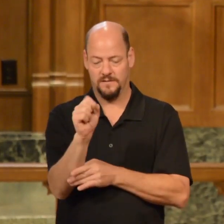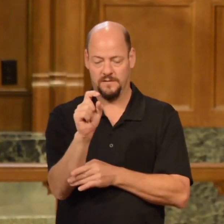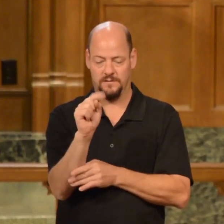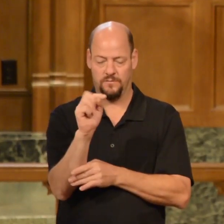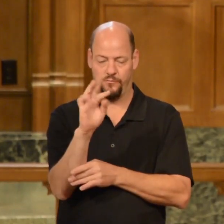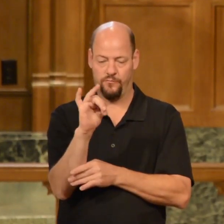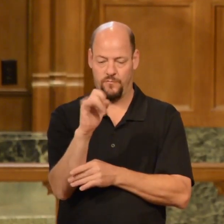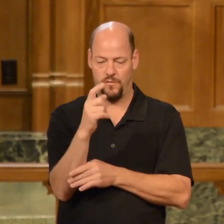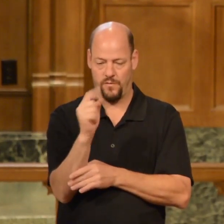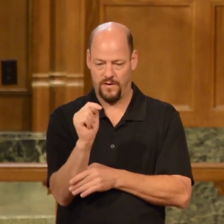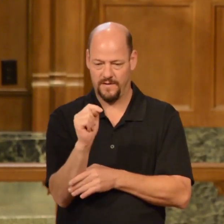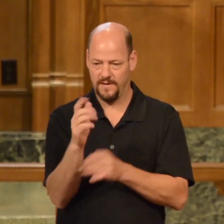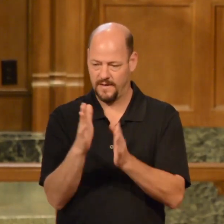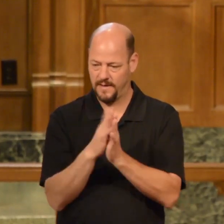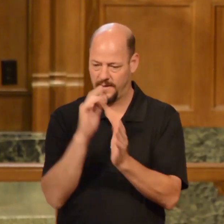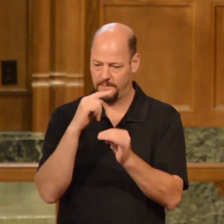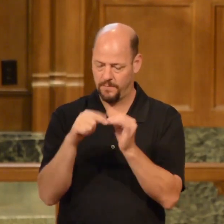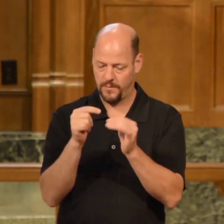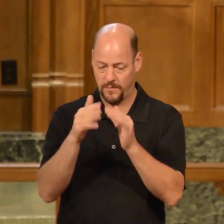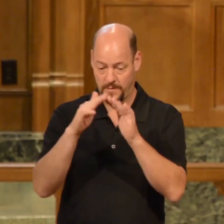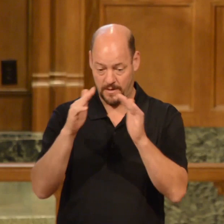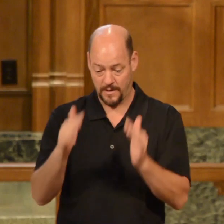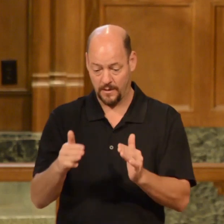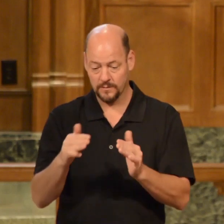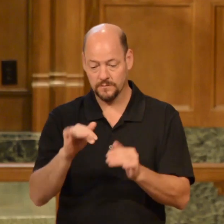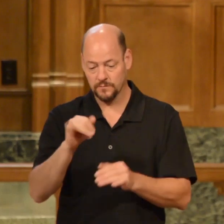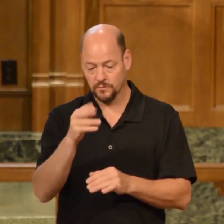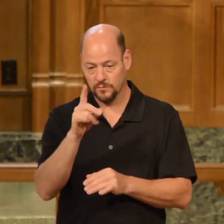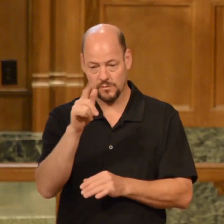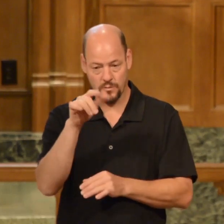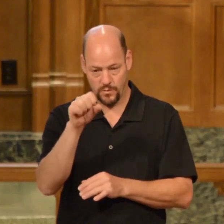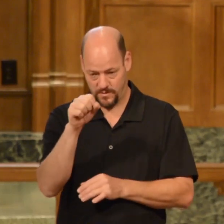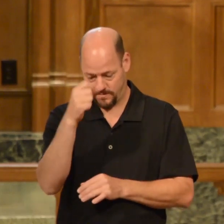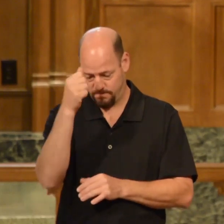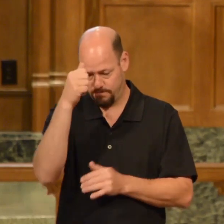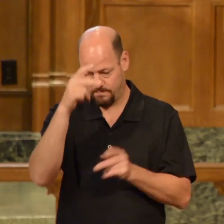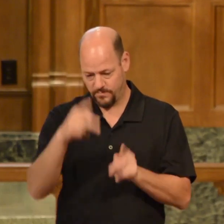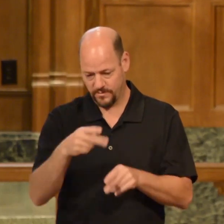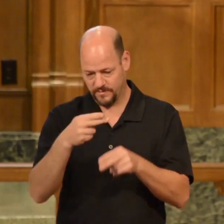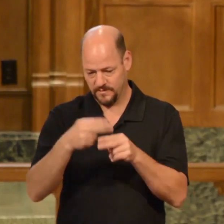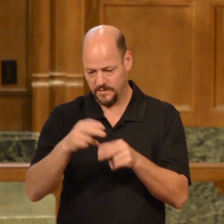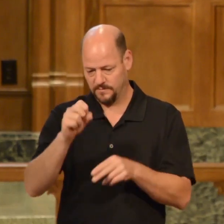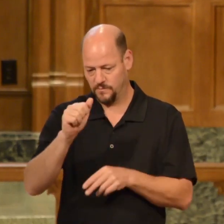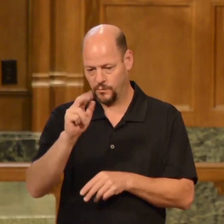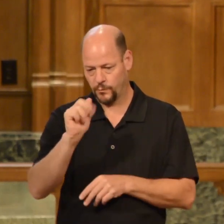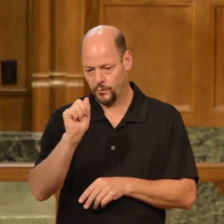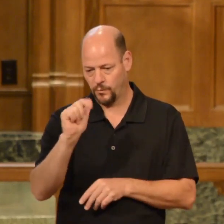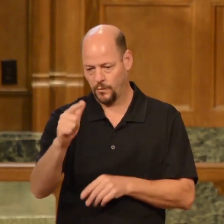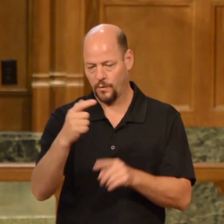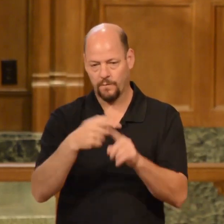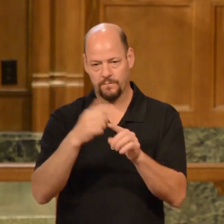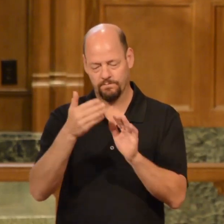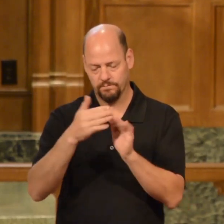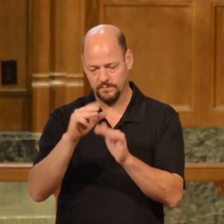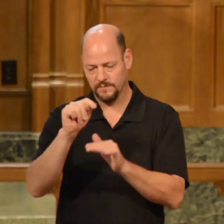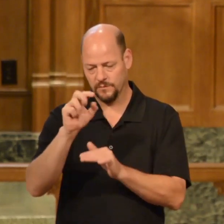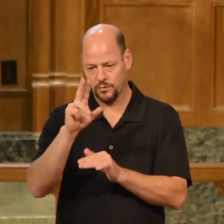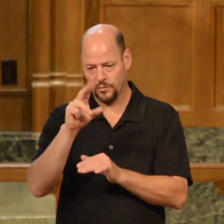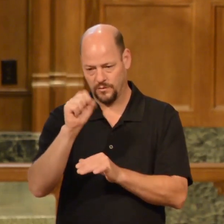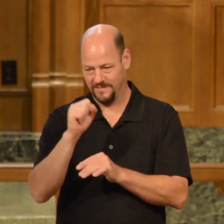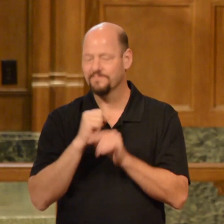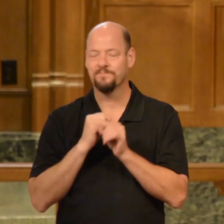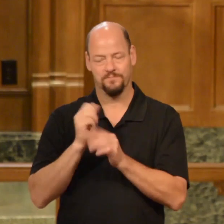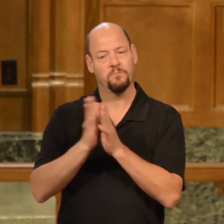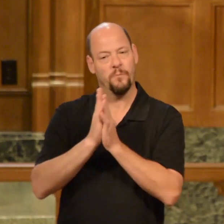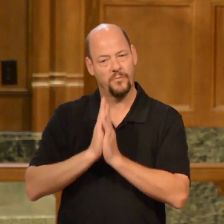Judas for one called Saul of Tarsus for behold he is praying and in a vision he has seen a